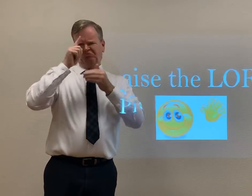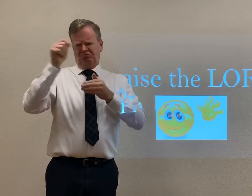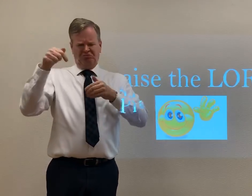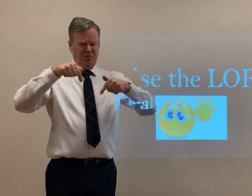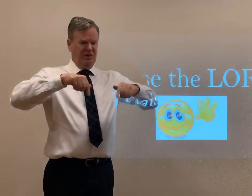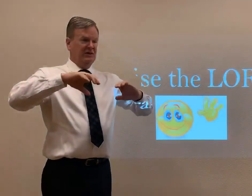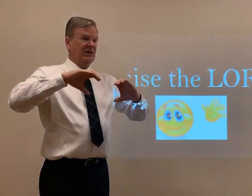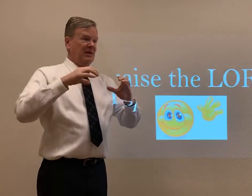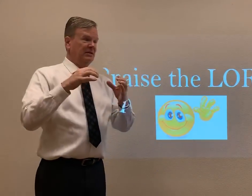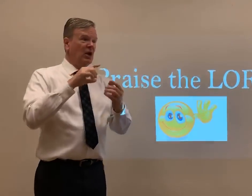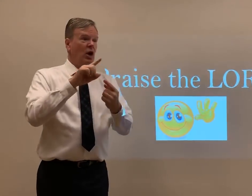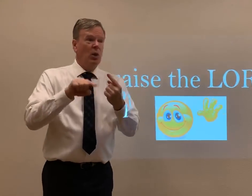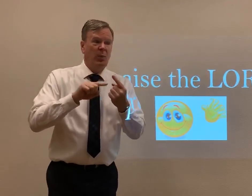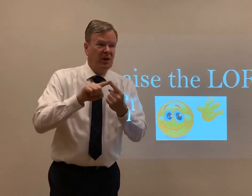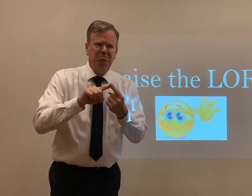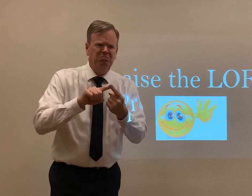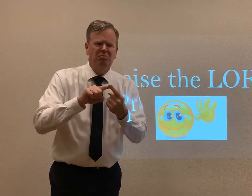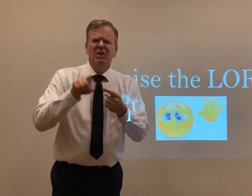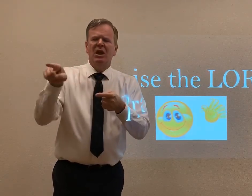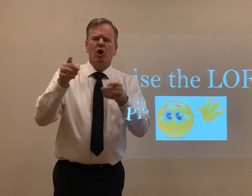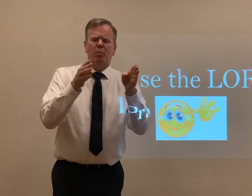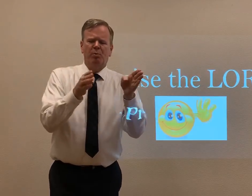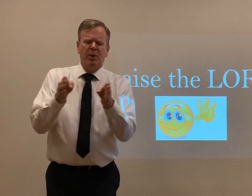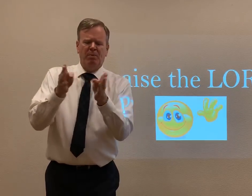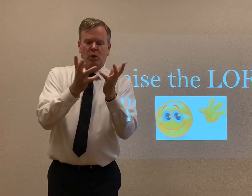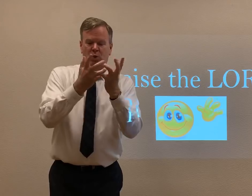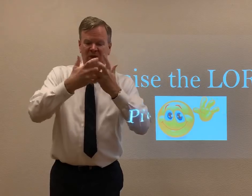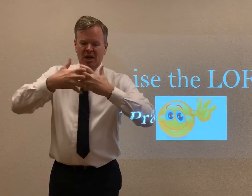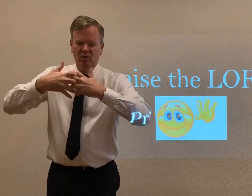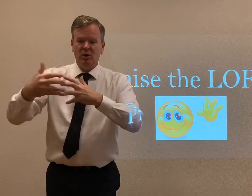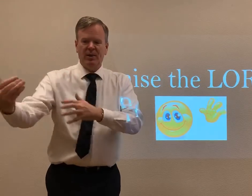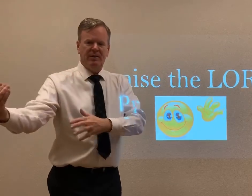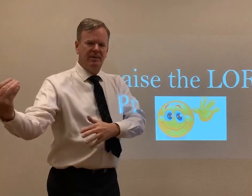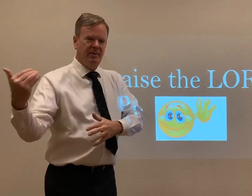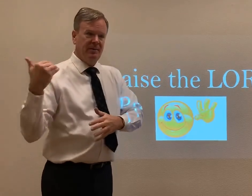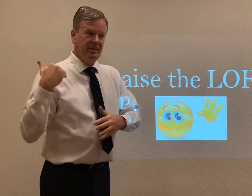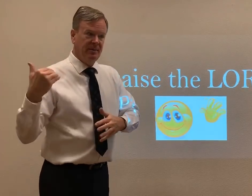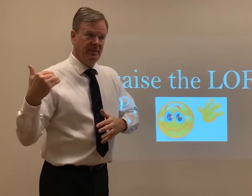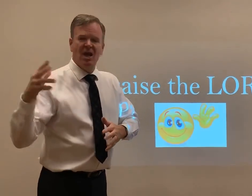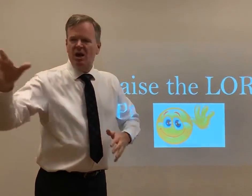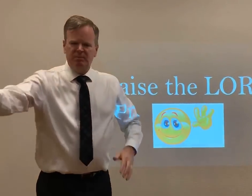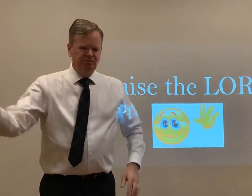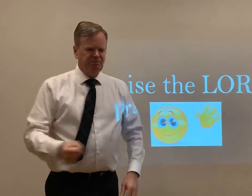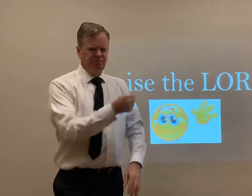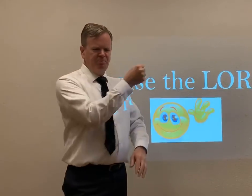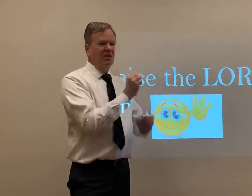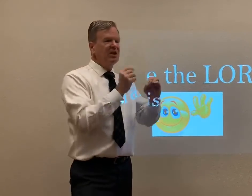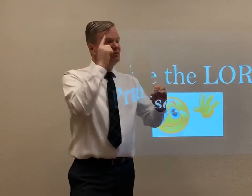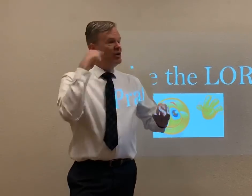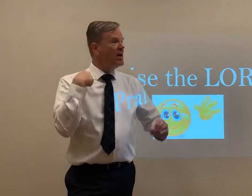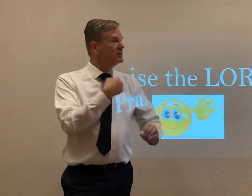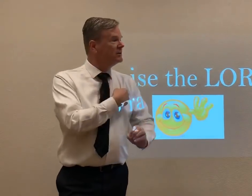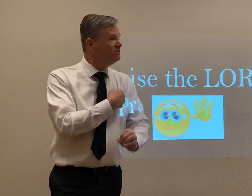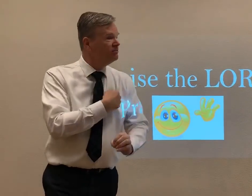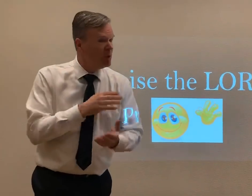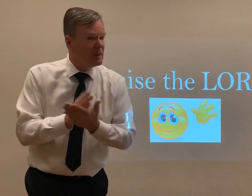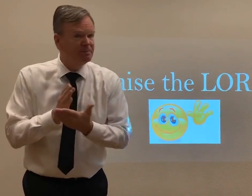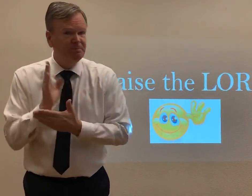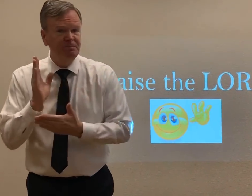for something in general for this class. Didn't say when, but and whenever he's ready, and whenever he